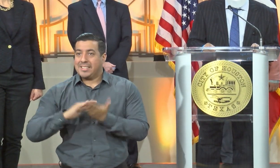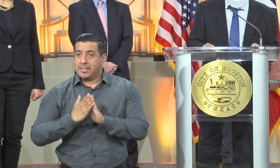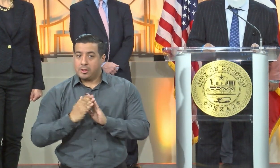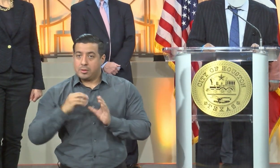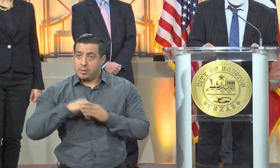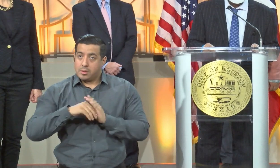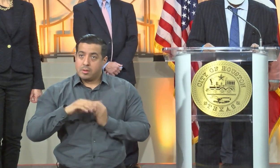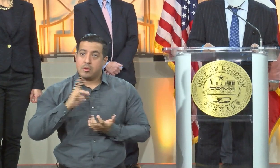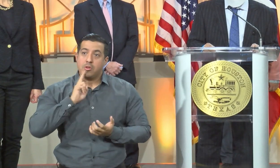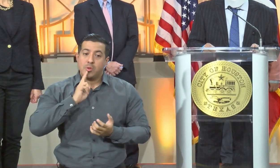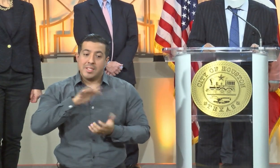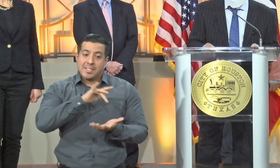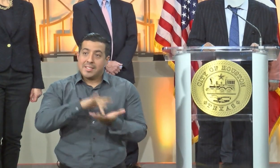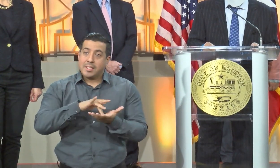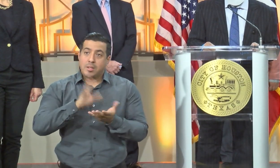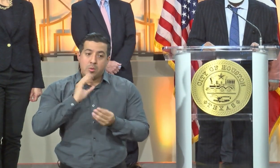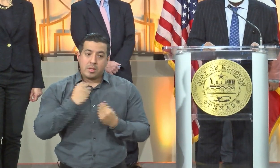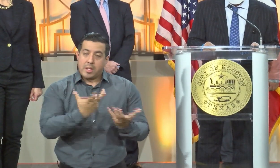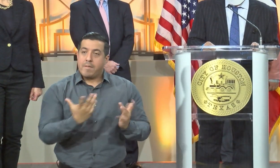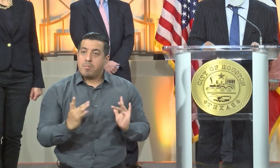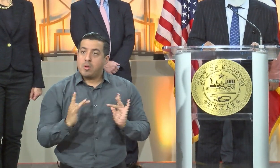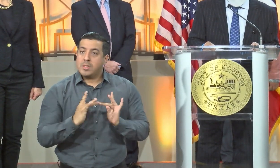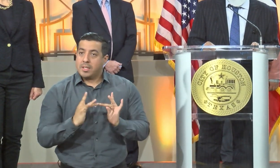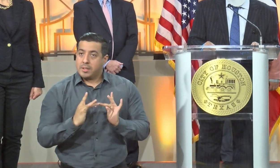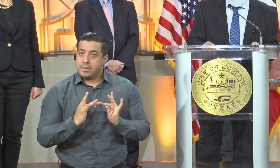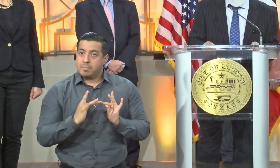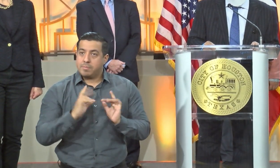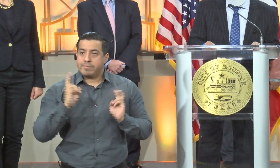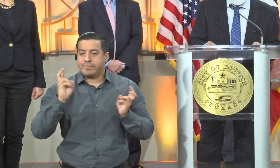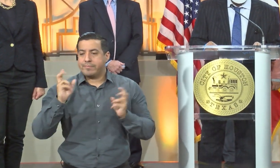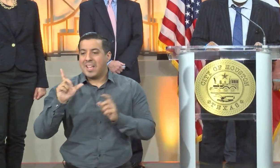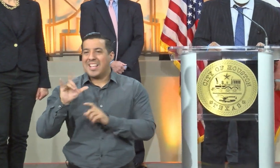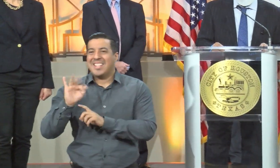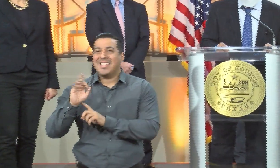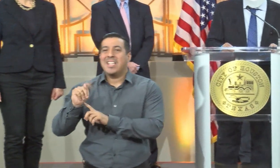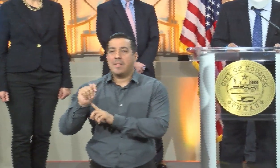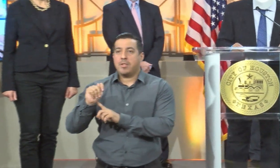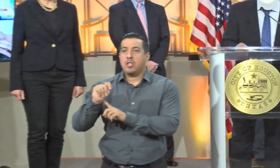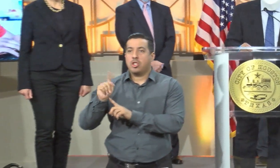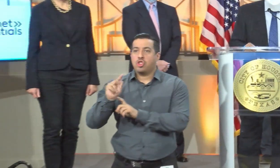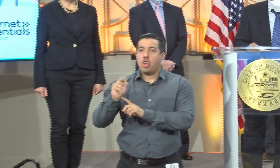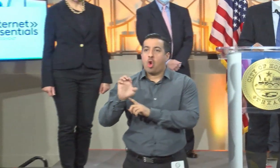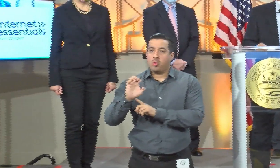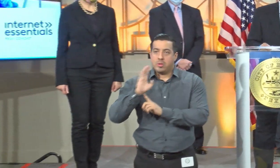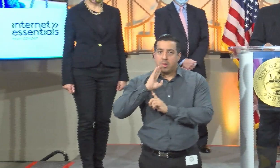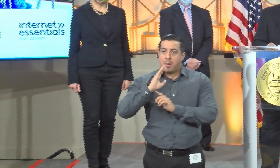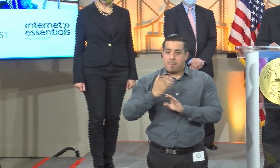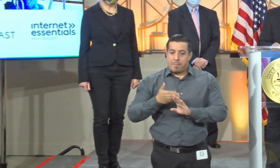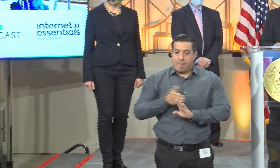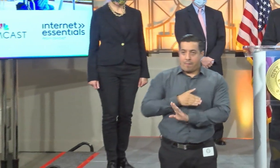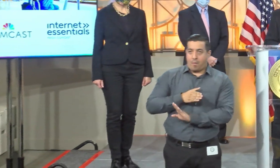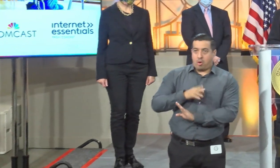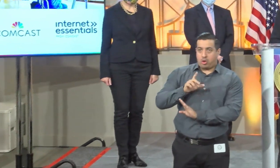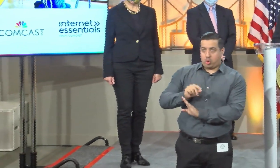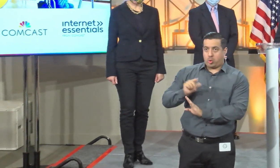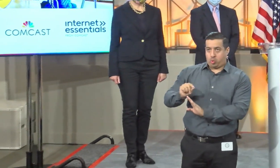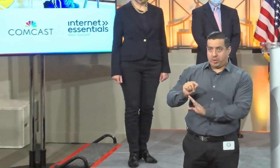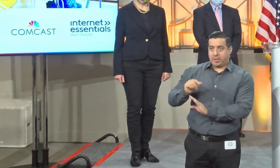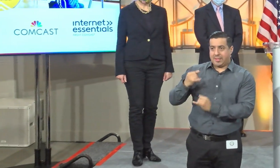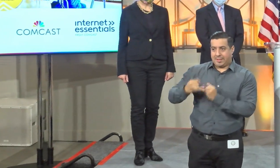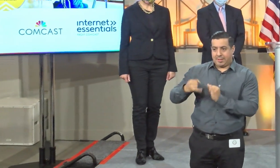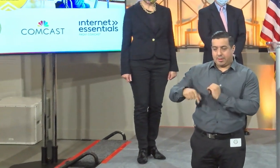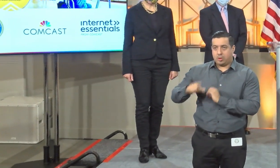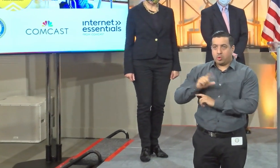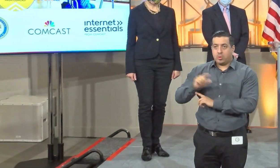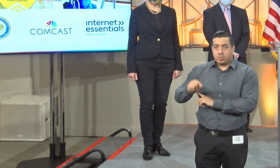community centers with Wi-Fi connected lift zones before the end of 2020. And for more on that